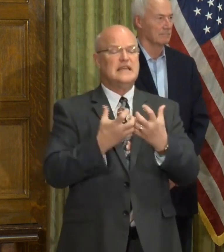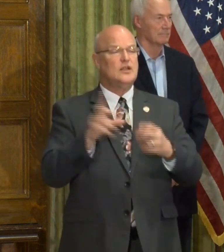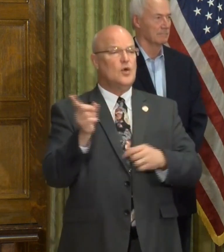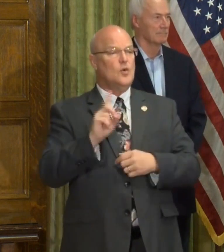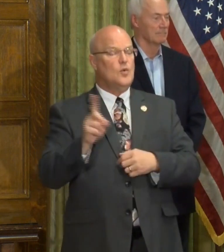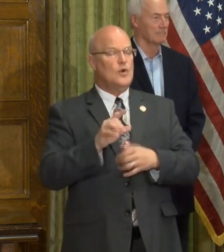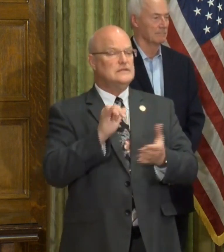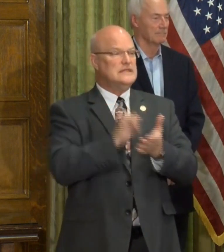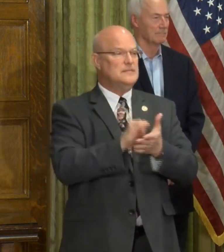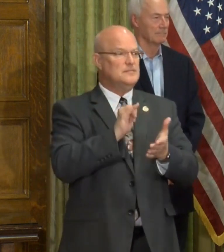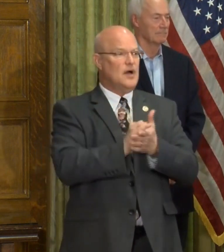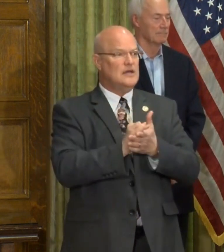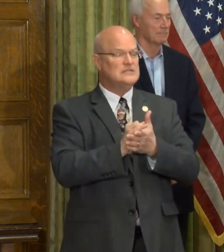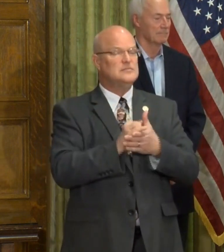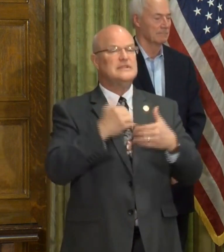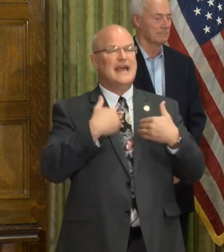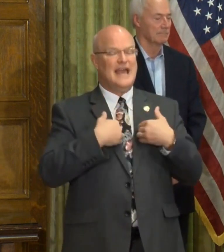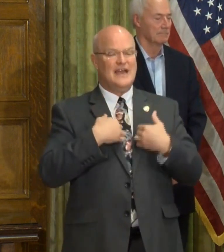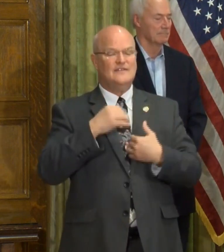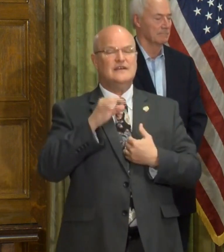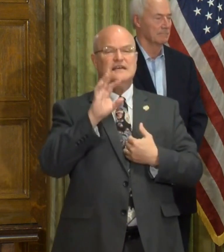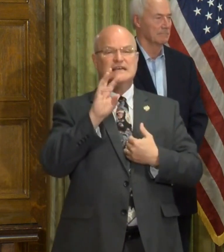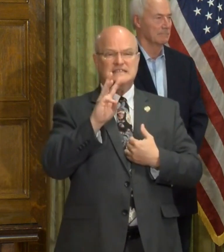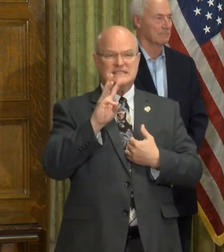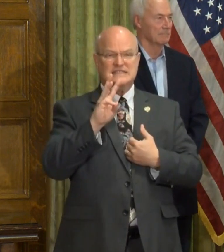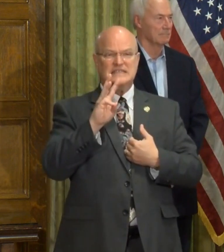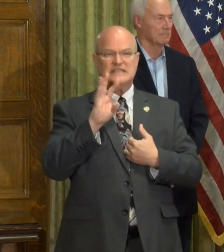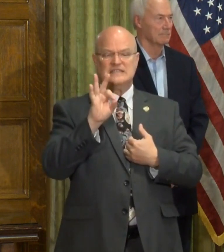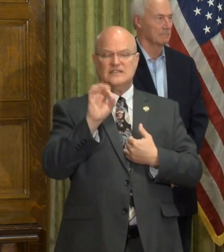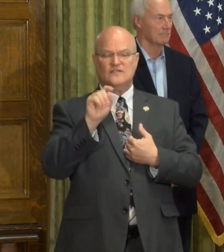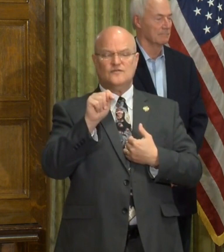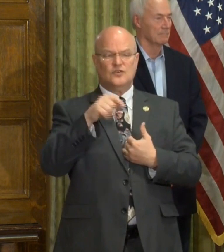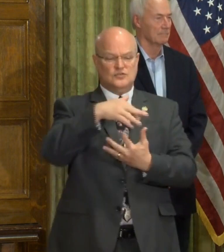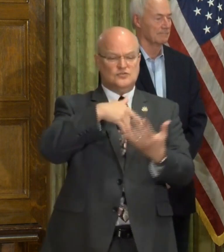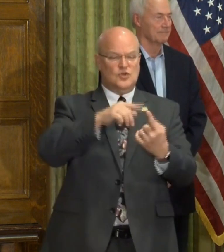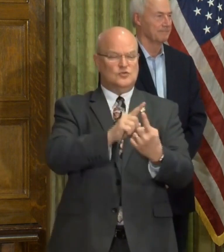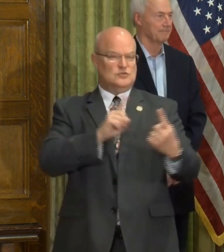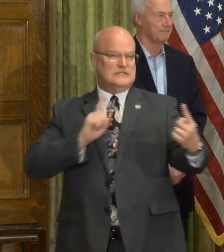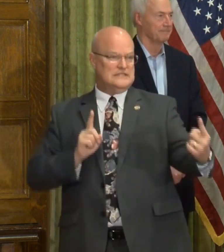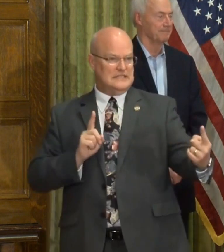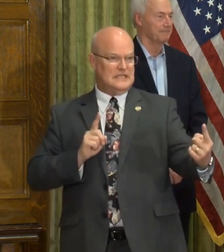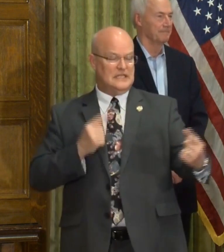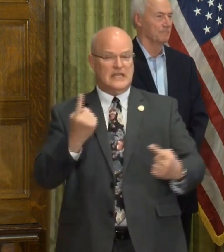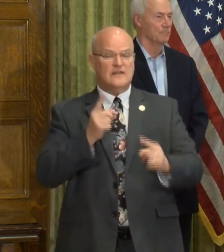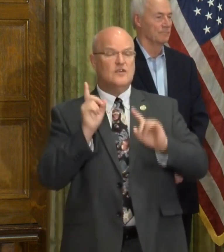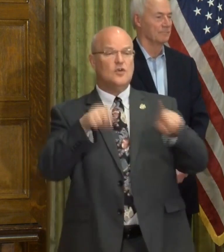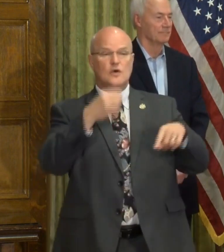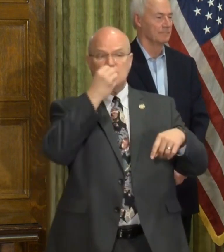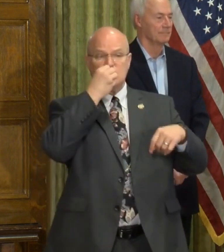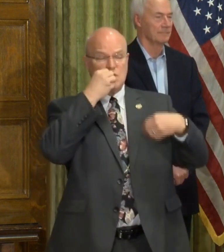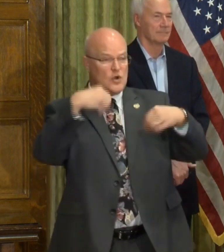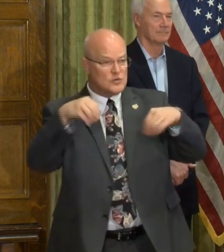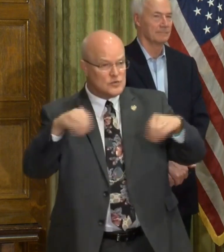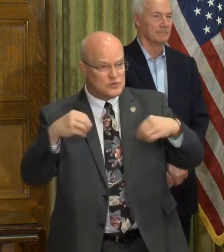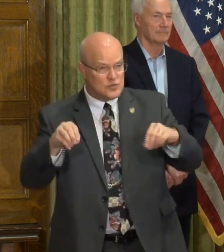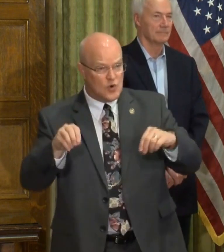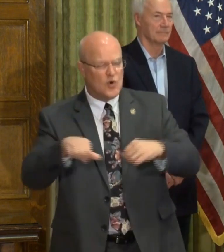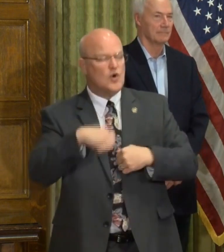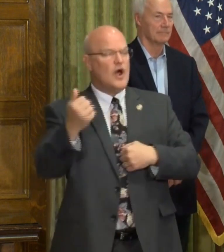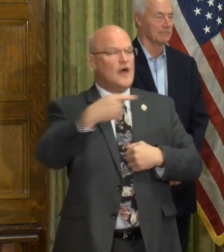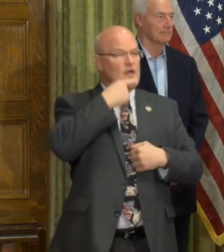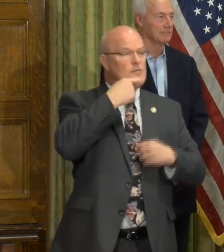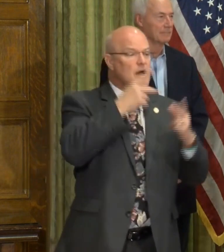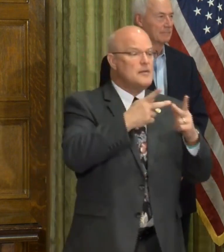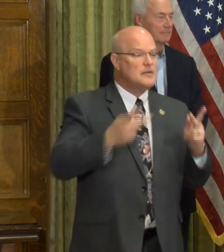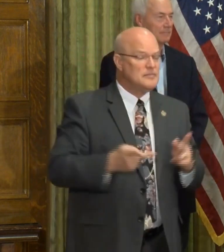settings where it's difficult or impossible to maintain a 6-foot social distancing. So if someone's going to the grocery store or some